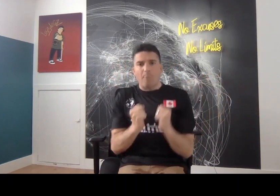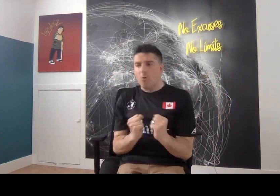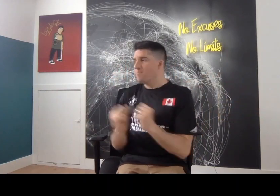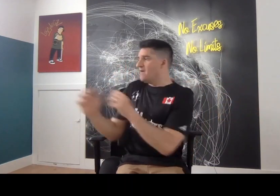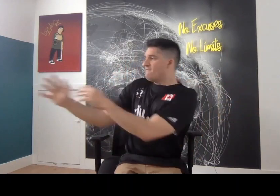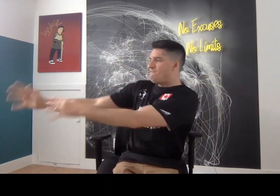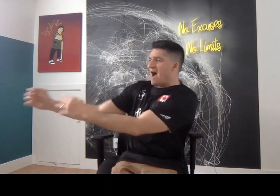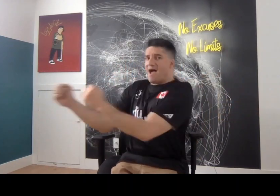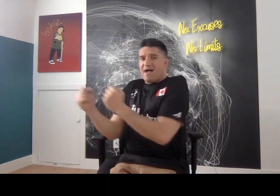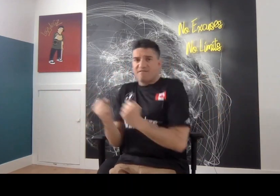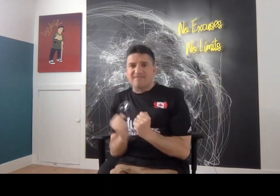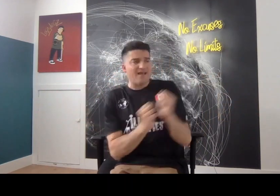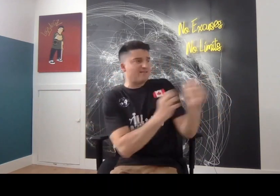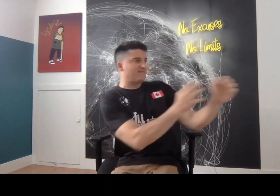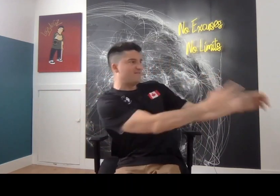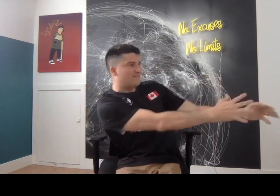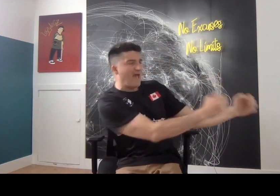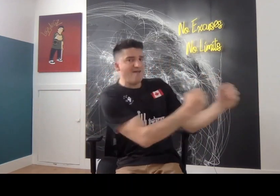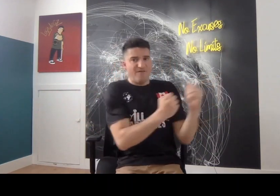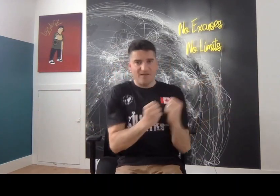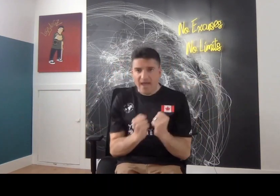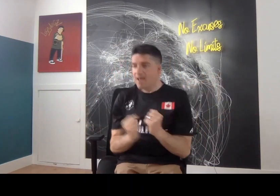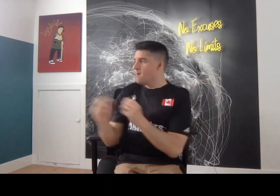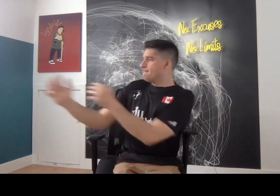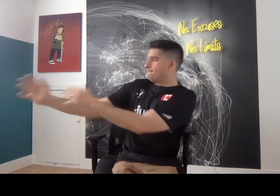4, 5, 6, 7.